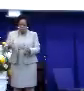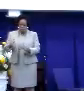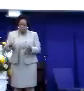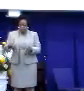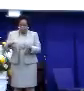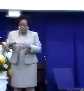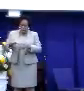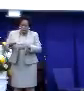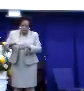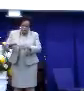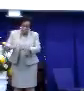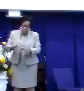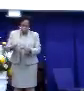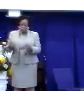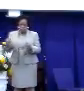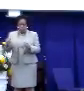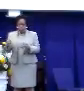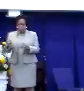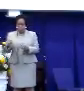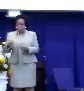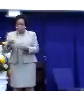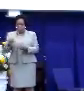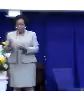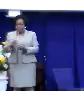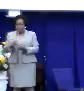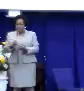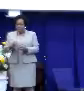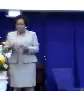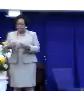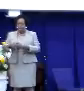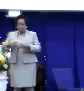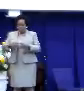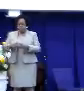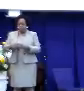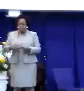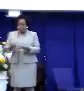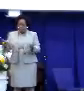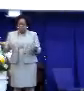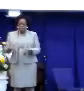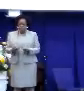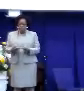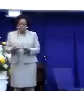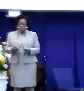all over the country now, they got electric stations. Right. Mm-hmm. And the reason